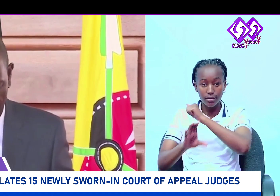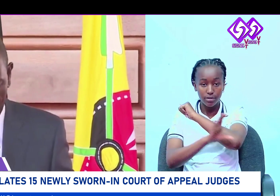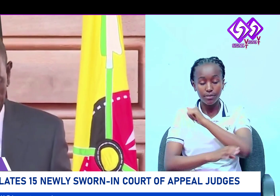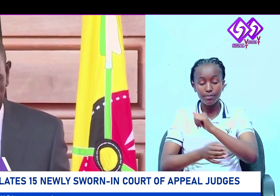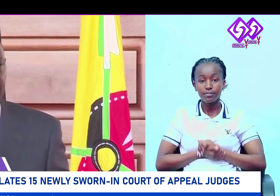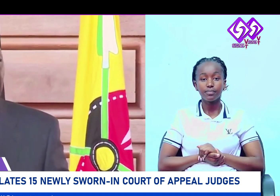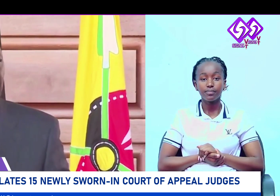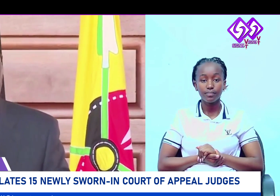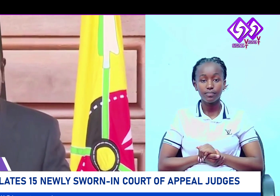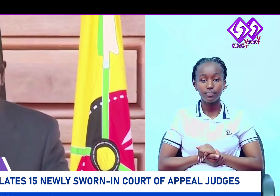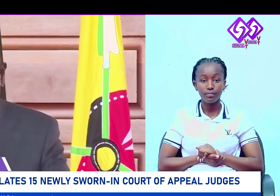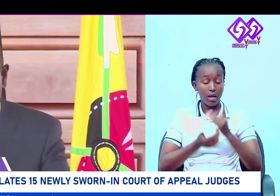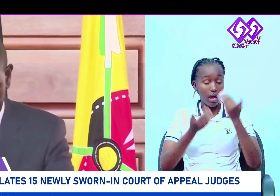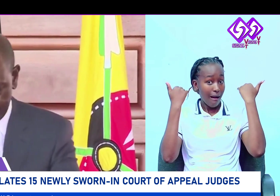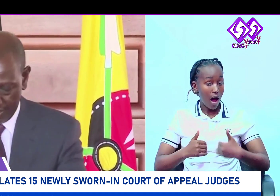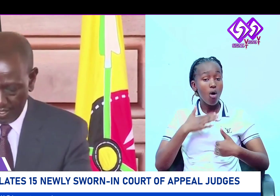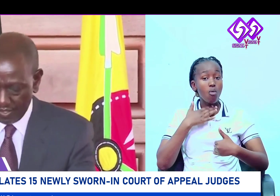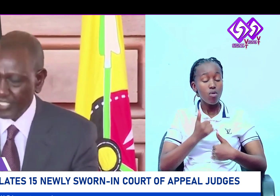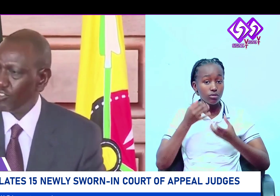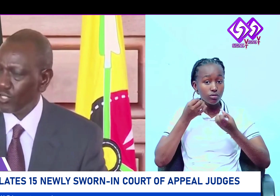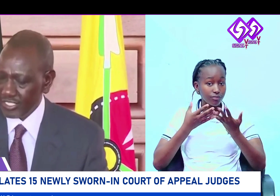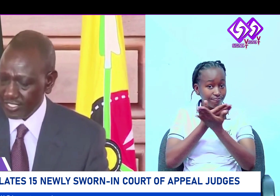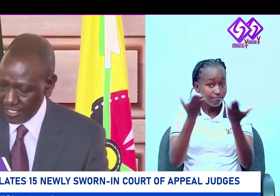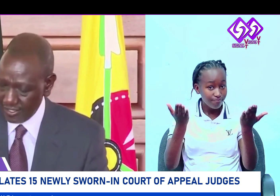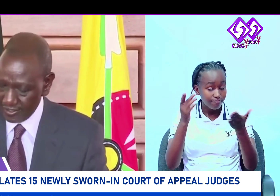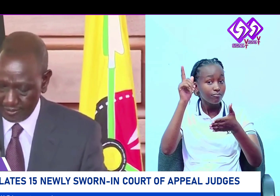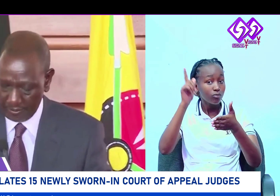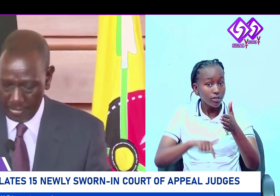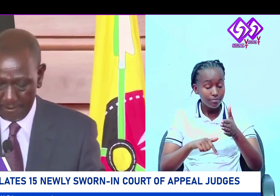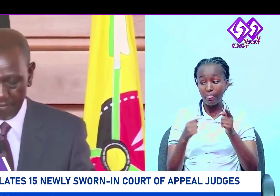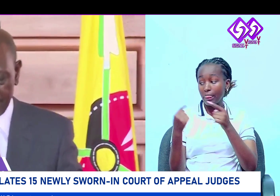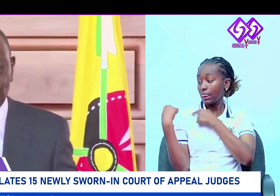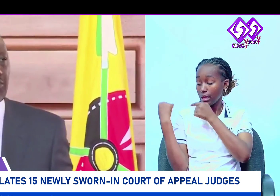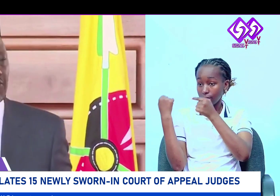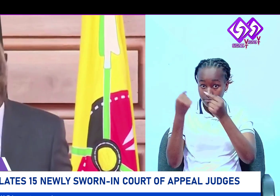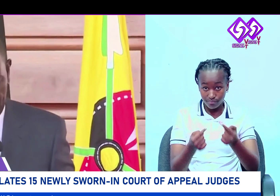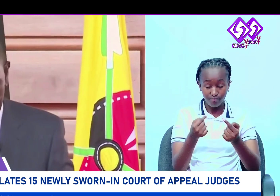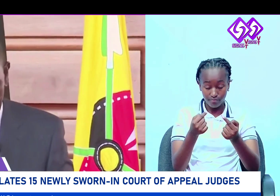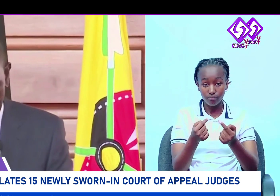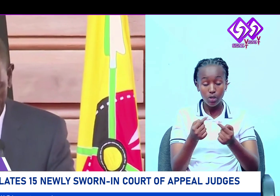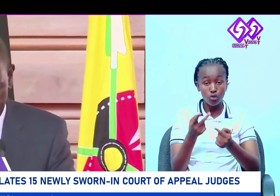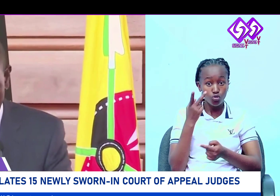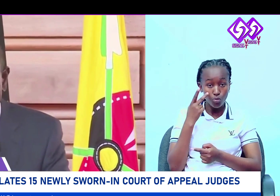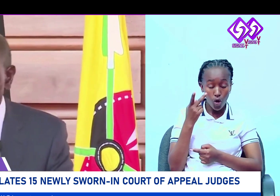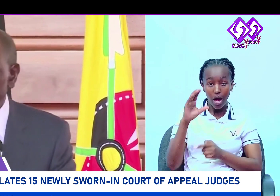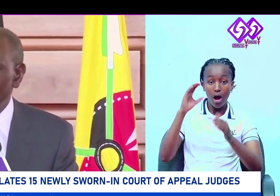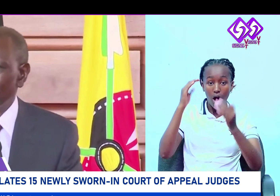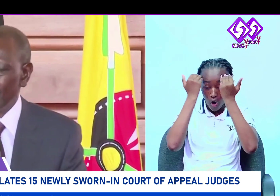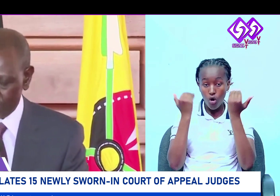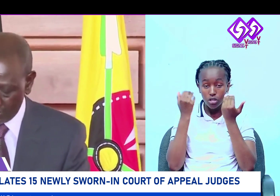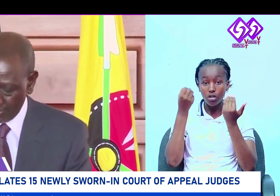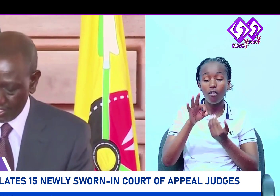I'm encouraged to note that in recent years, the Court of Appeal has progressively